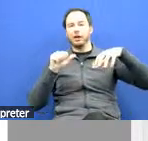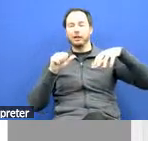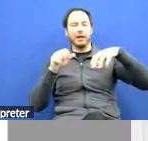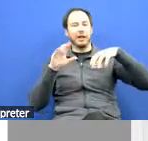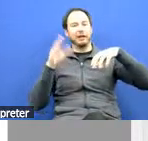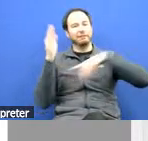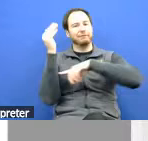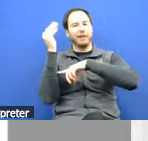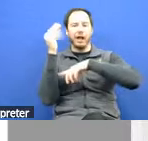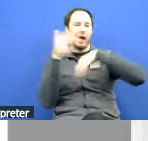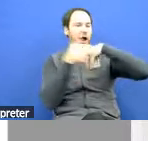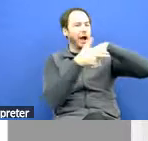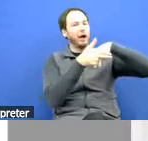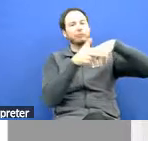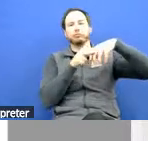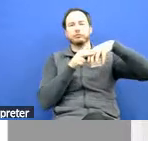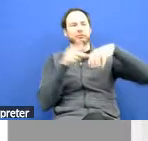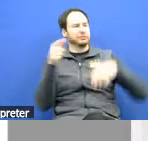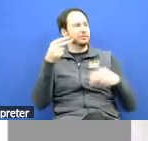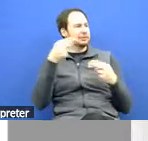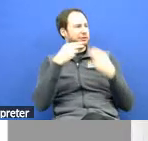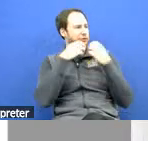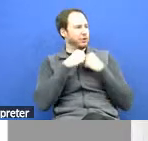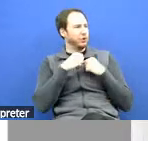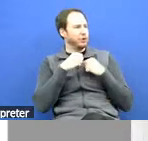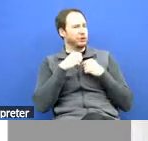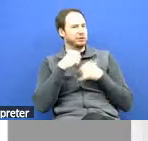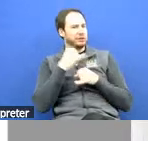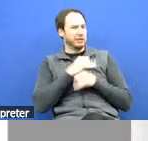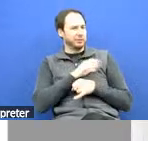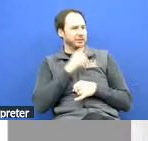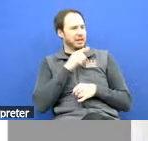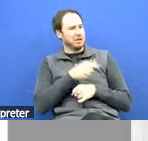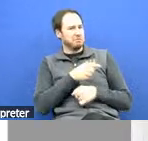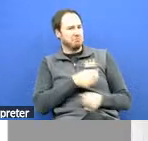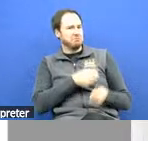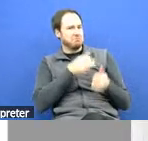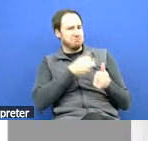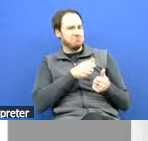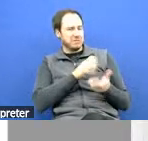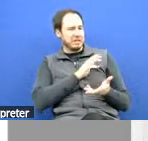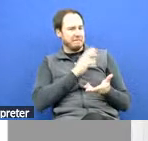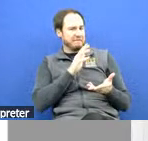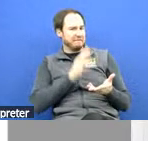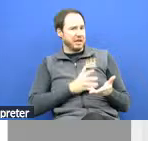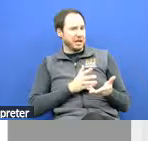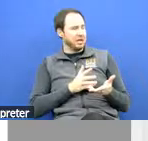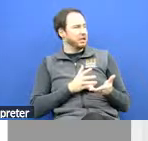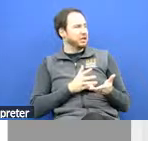if the historic site committee says that's a perfectly fine